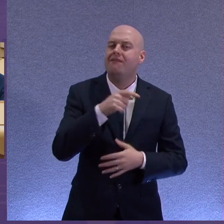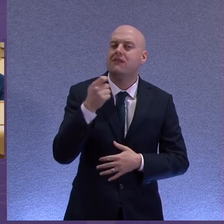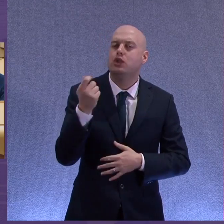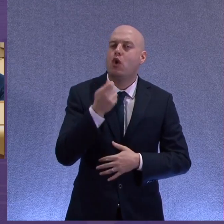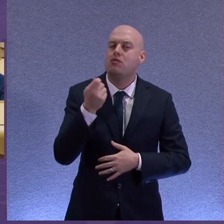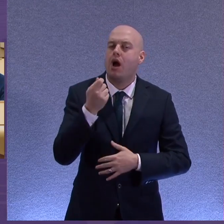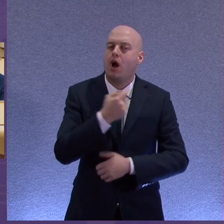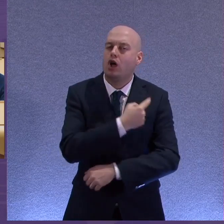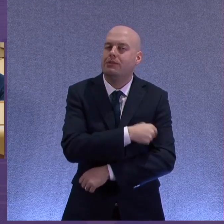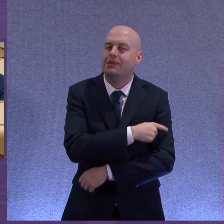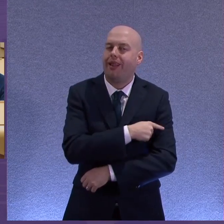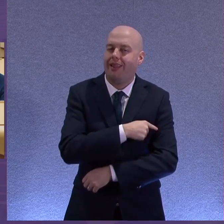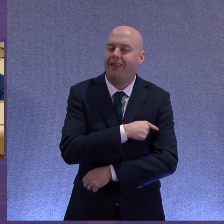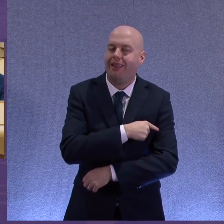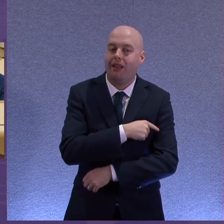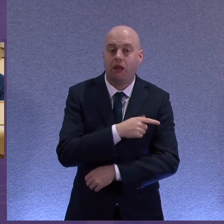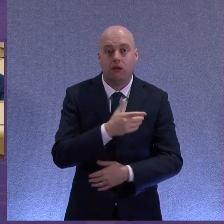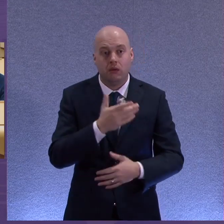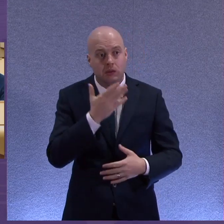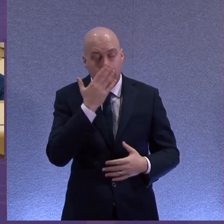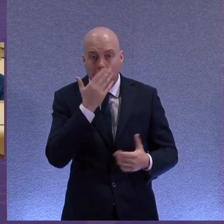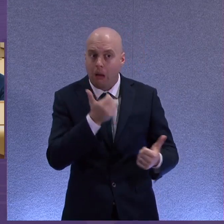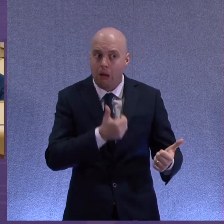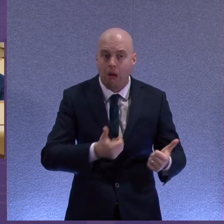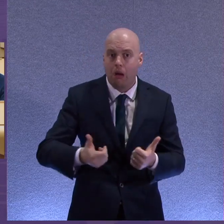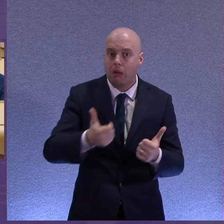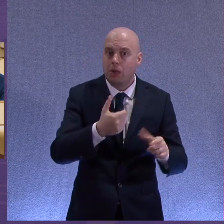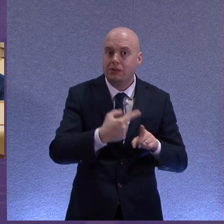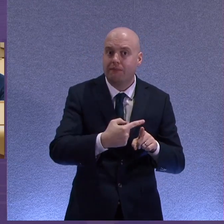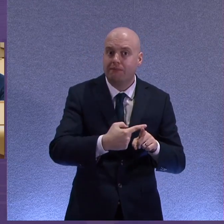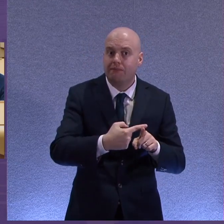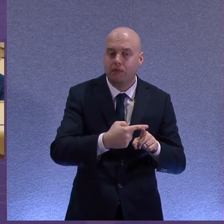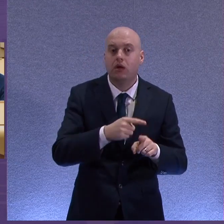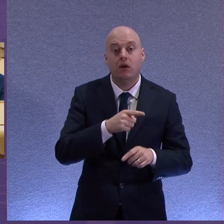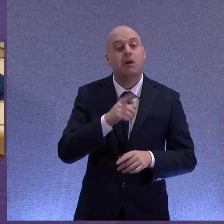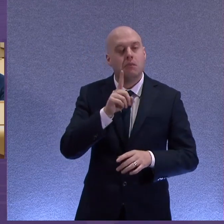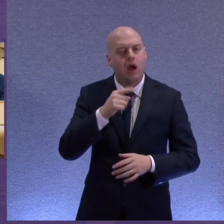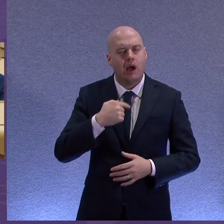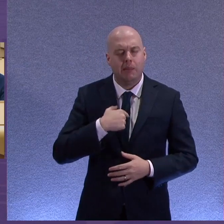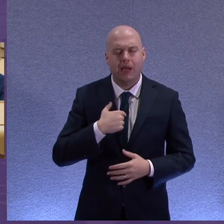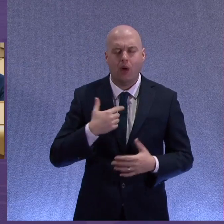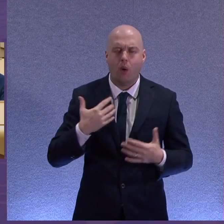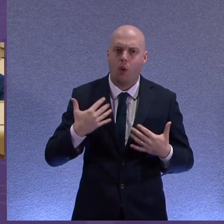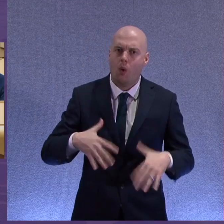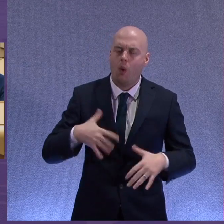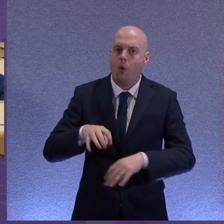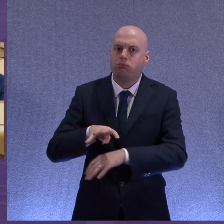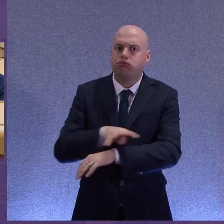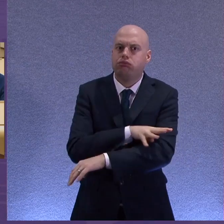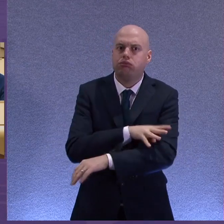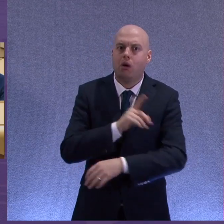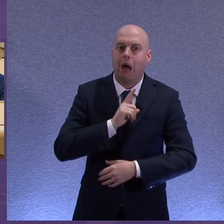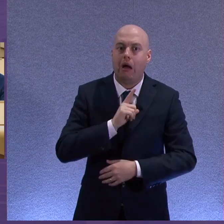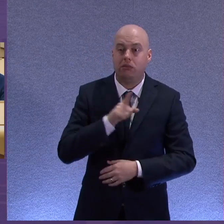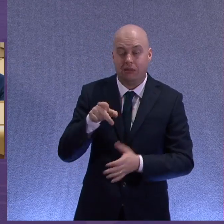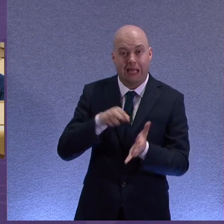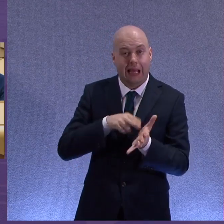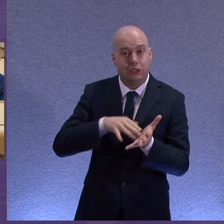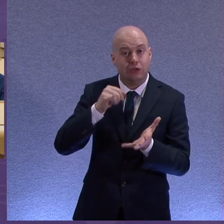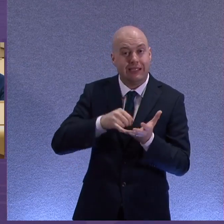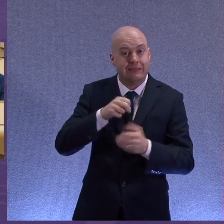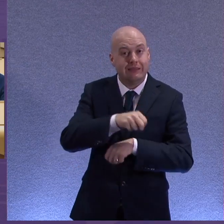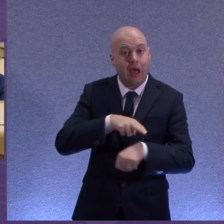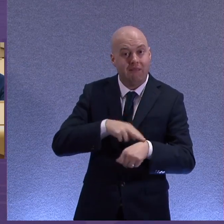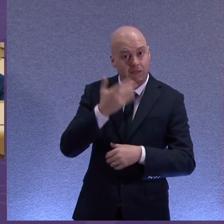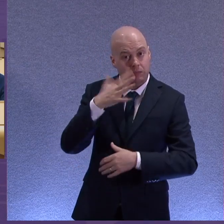of ways, NHS workers approached me to say, "We will not let the country down." Presiding Officer, I never doubted it,